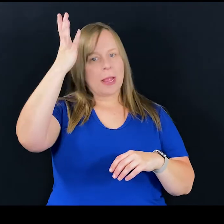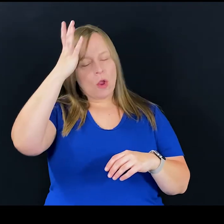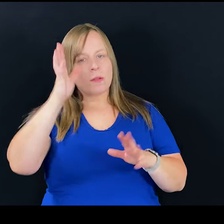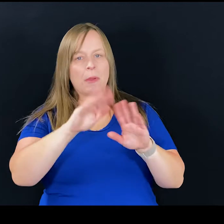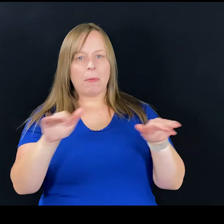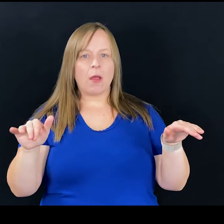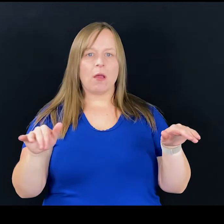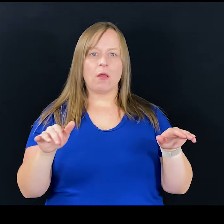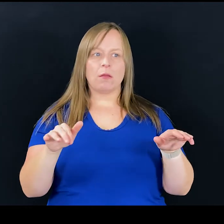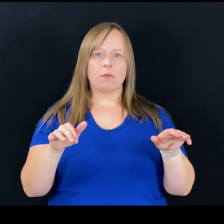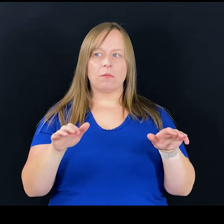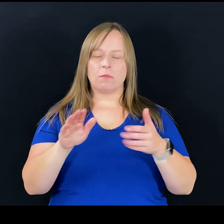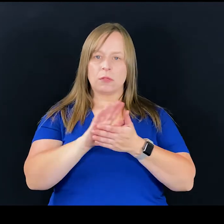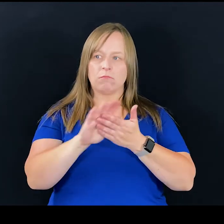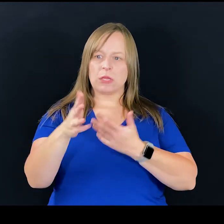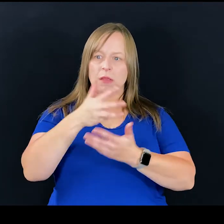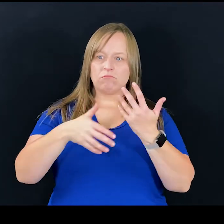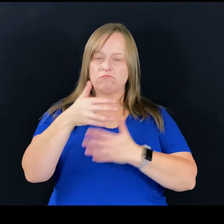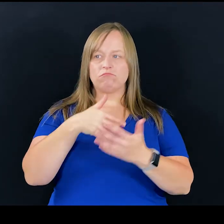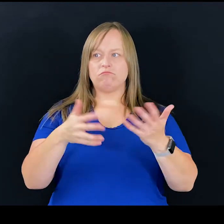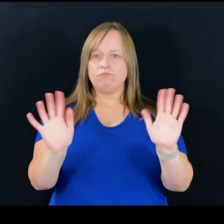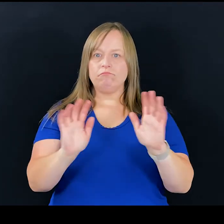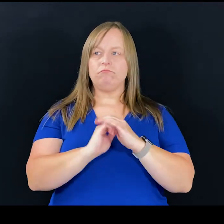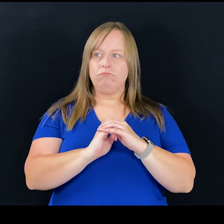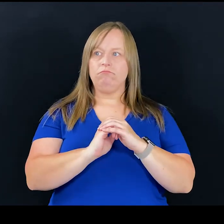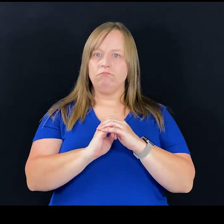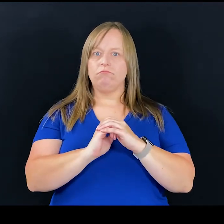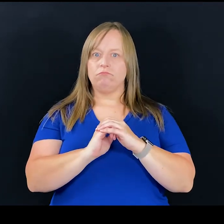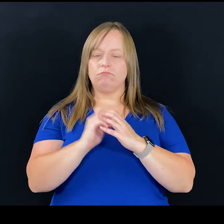your parent comes. People are nice and